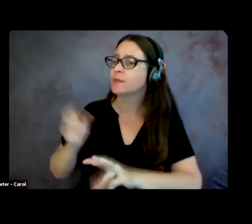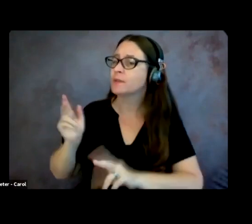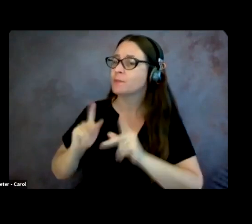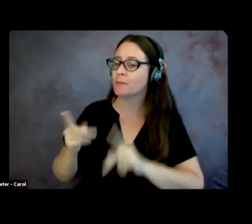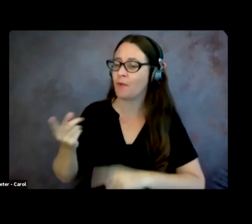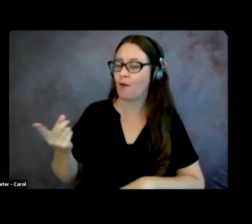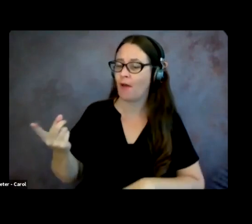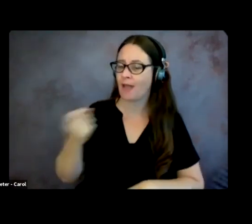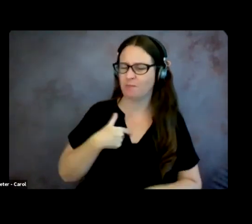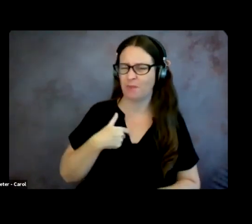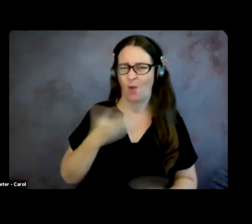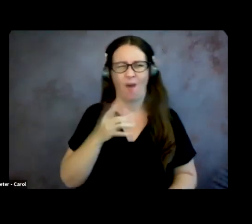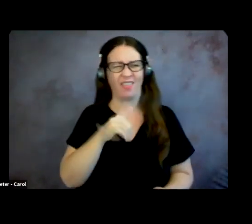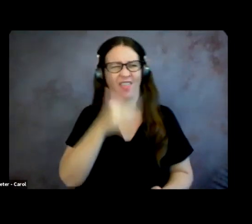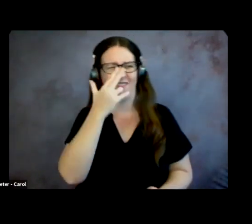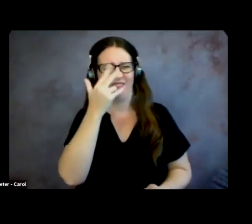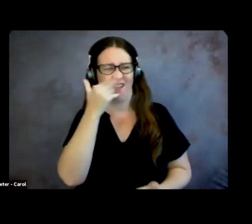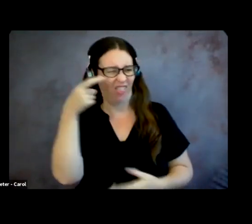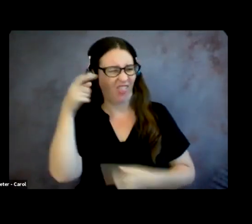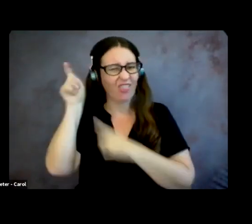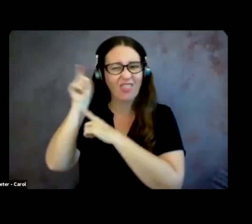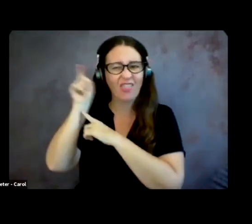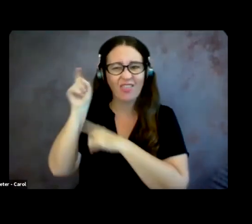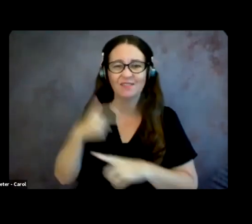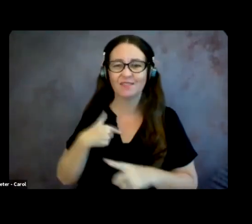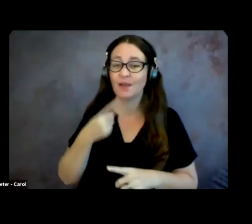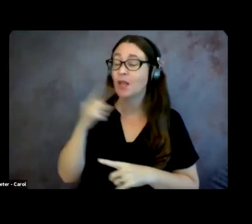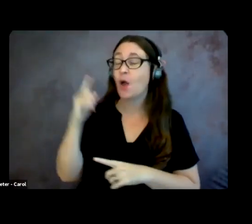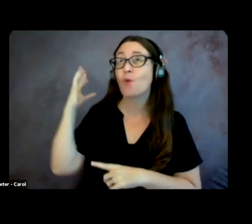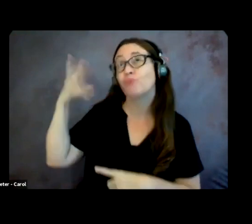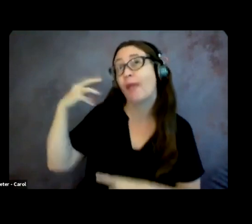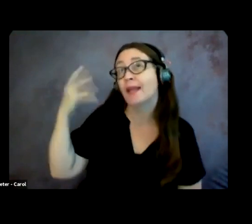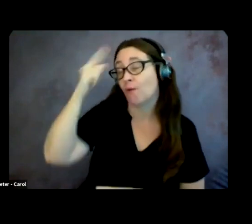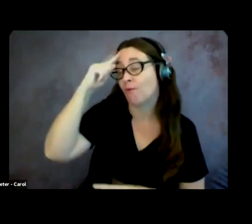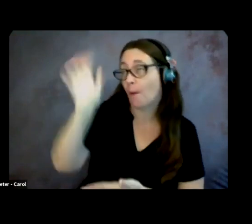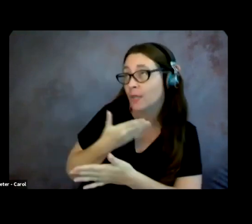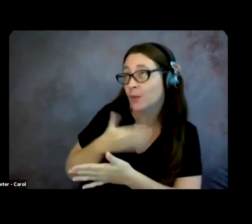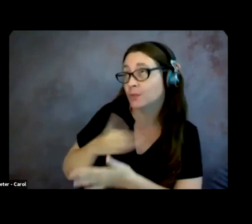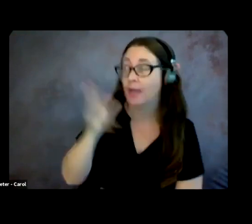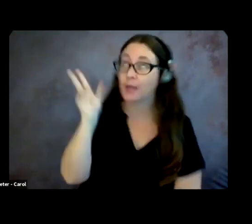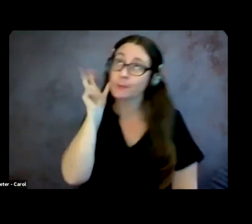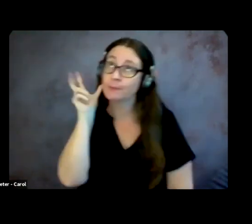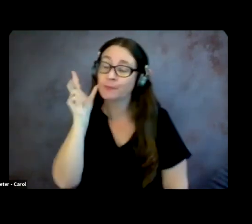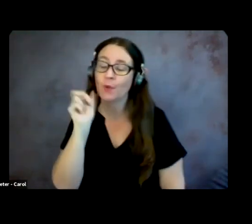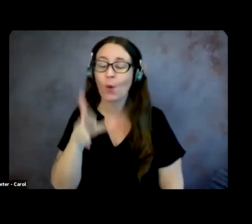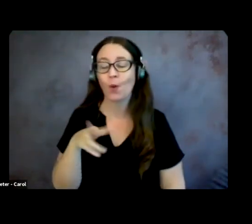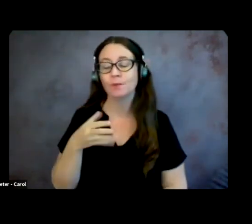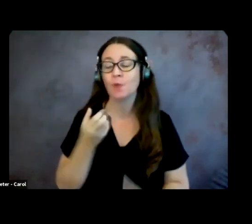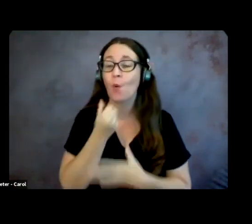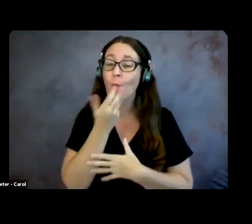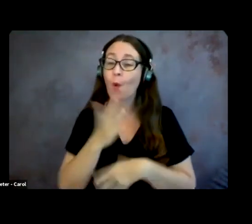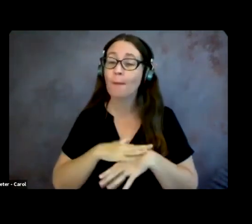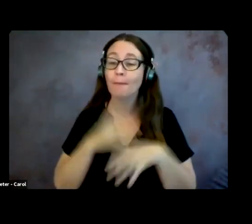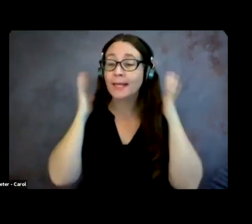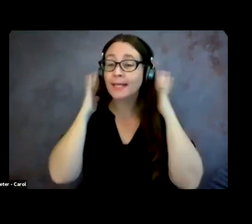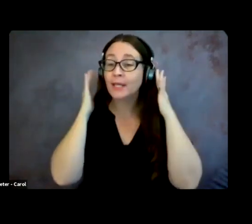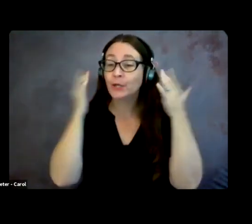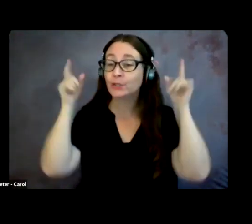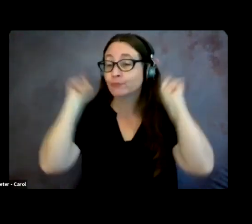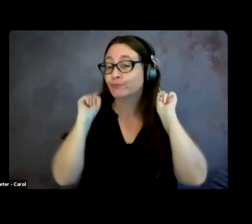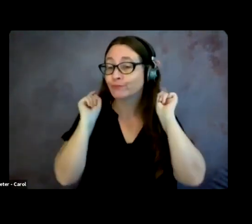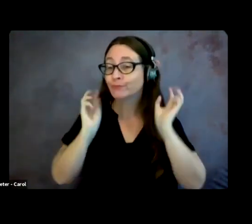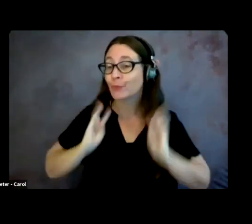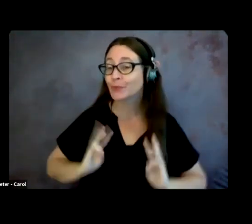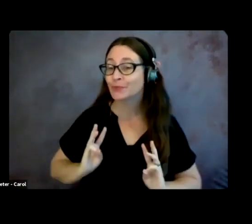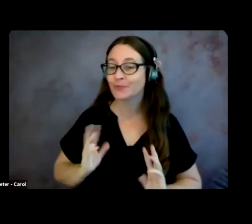on your ears?" I would say they're radios for music, or sometimes I would say they're ear warmers in the wintertime. This was